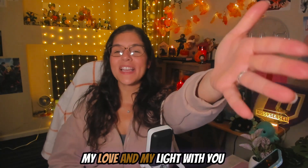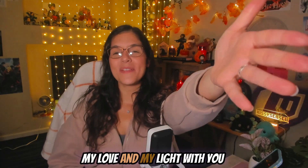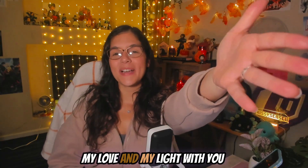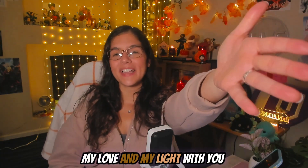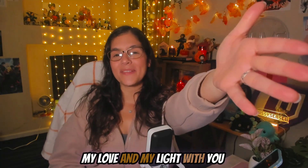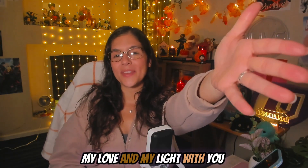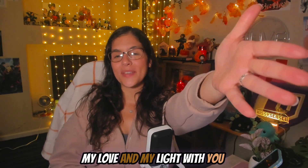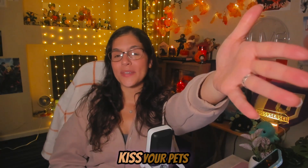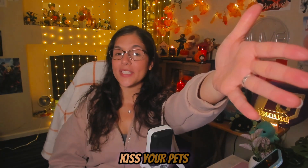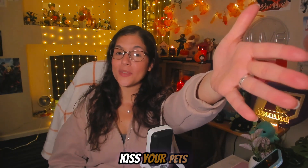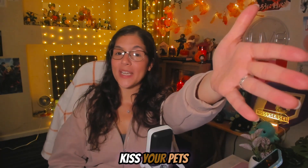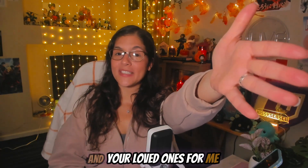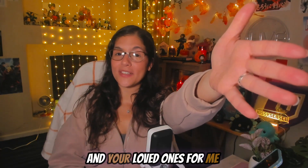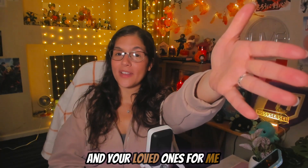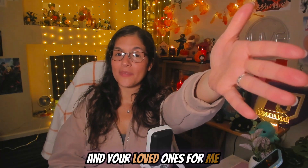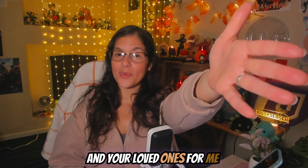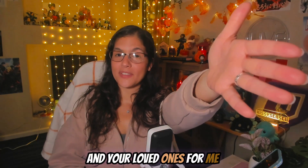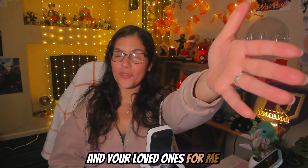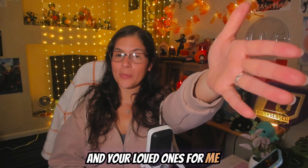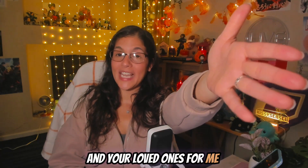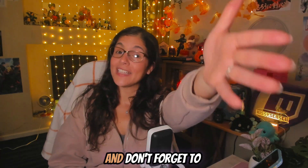my light with you, kiss your pets and your loved ones for me, and don't